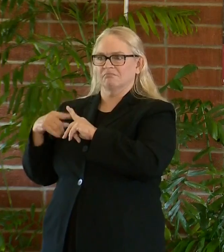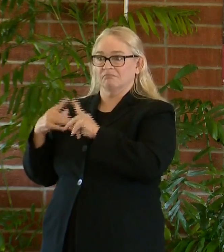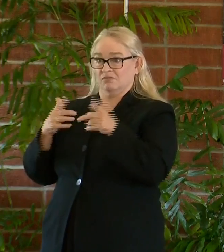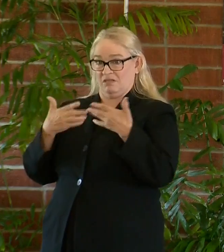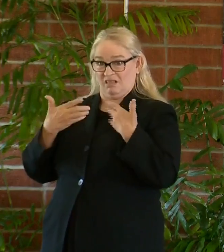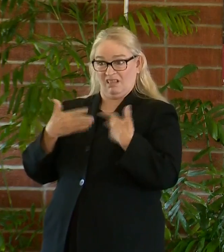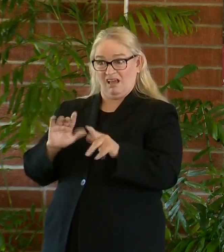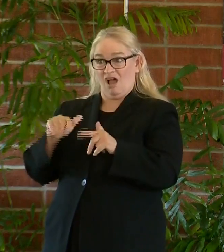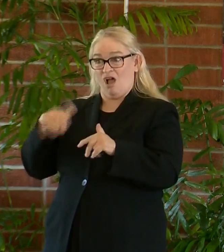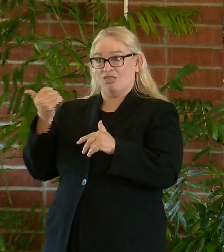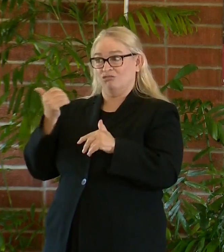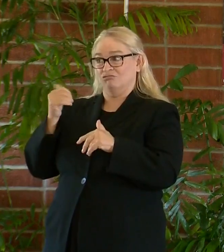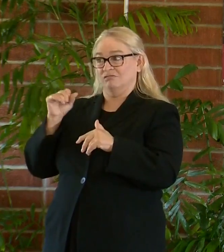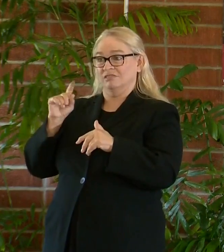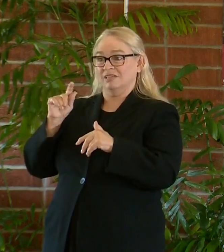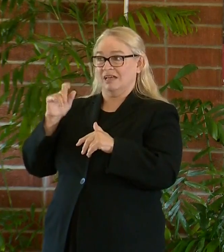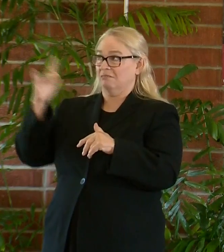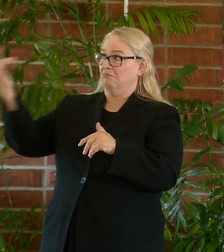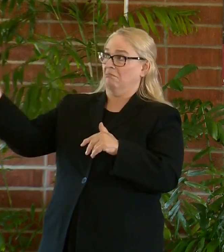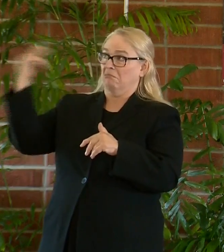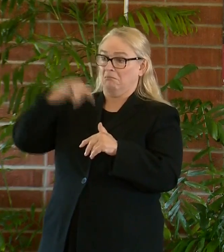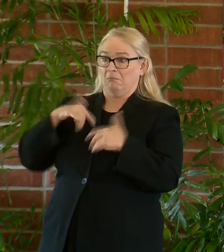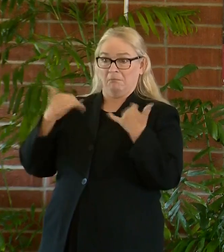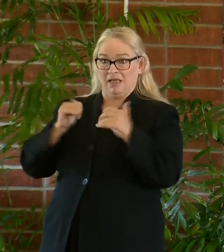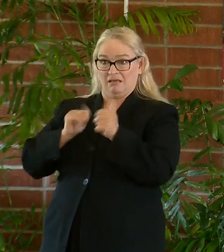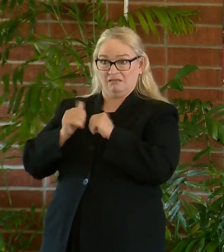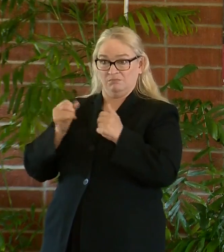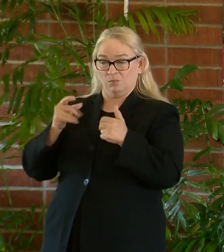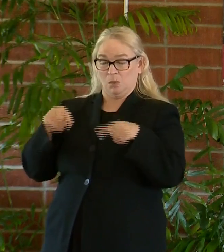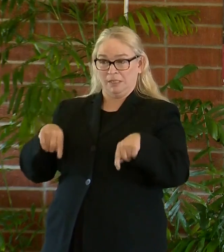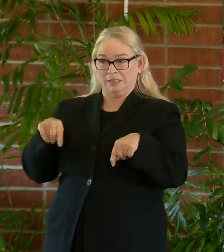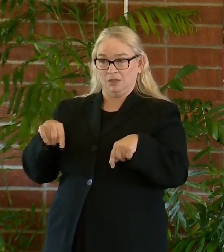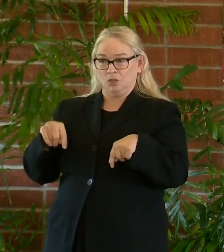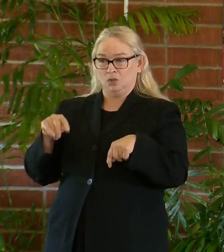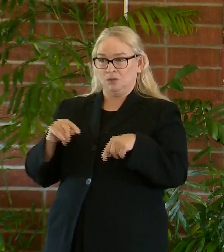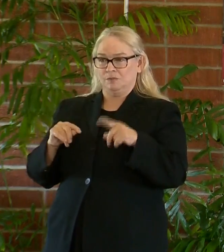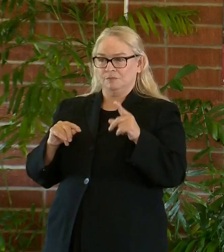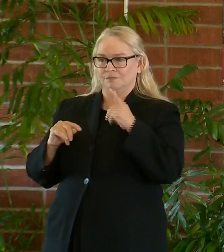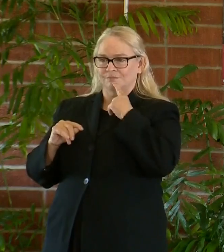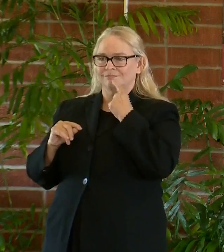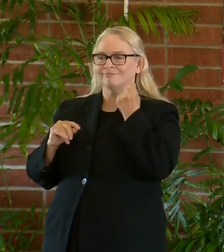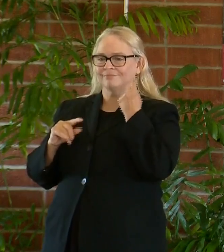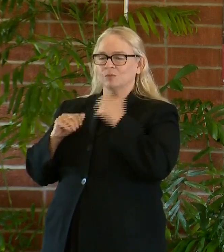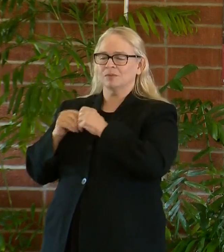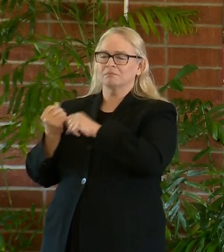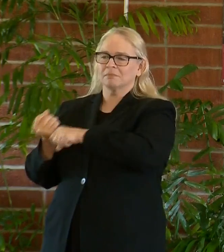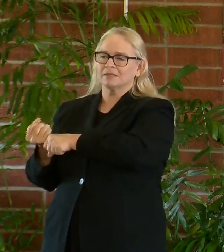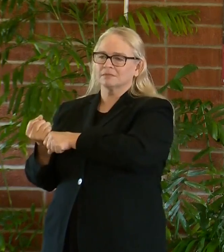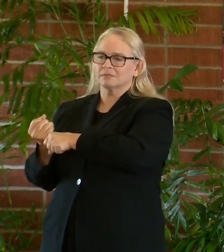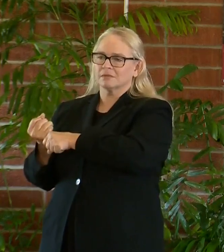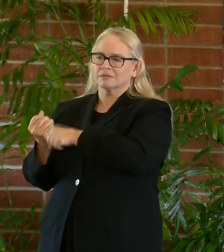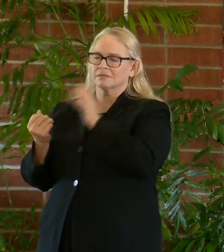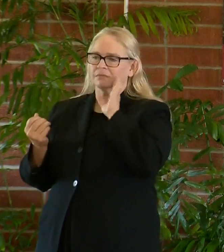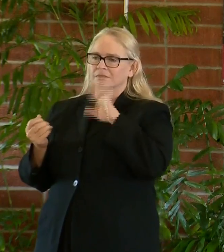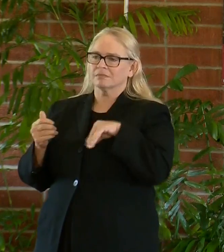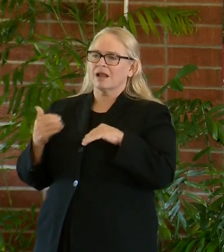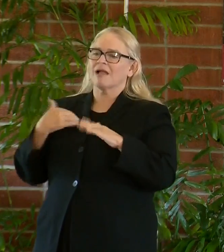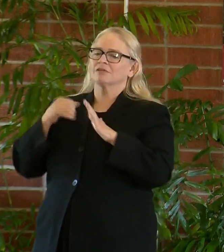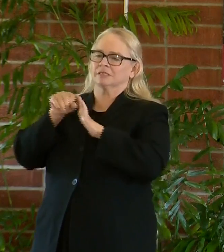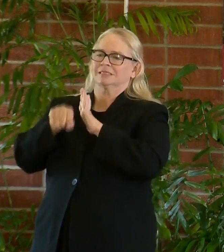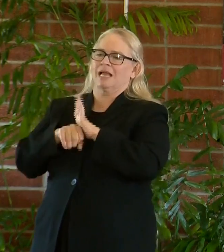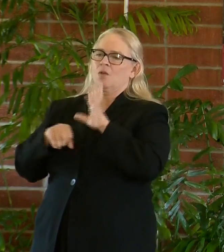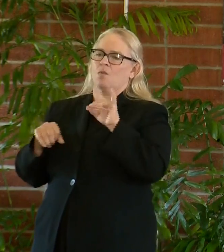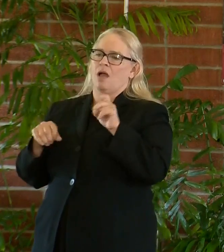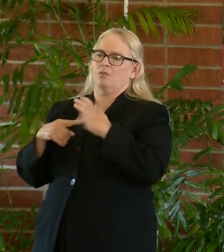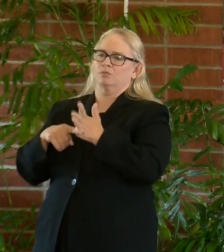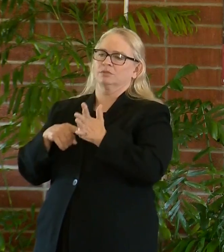and procedures. I've had a lot of conversations with Major League Baseball, both with some of our local, meaning statewide